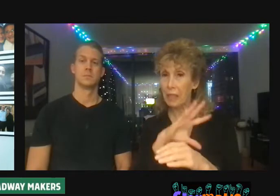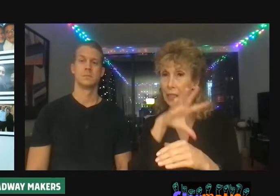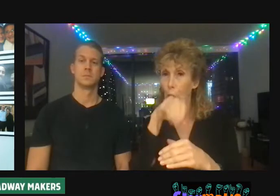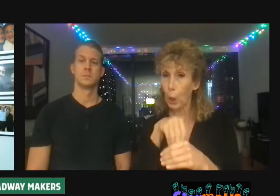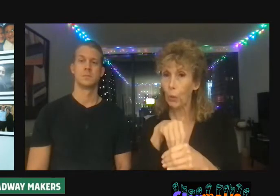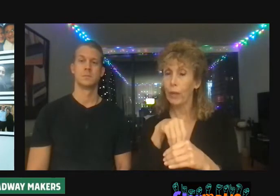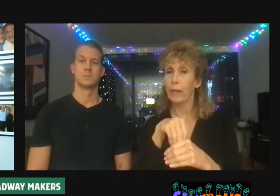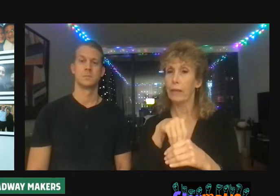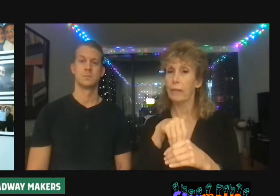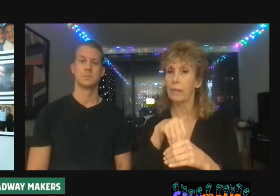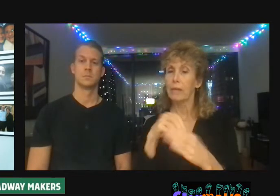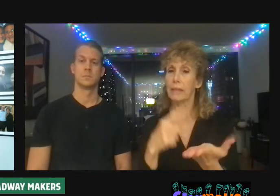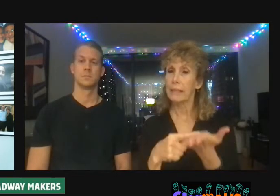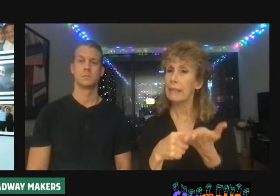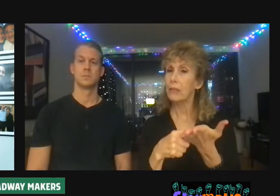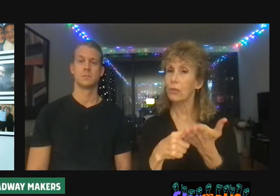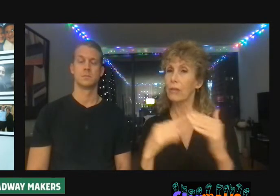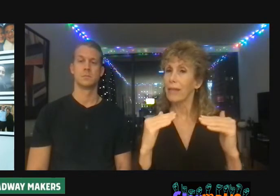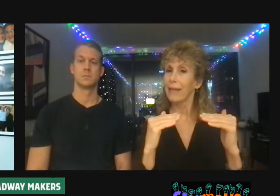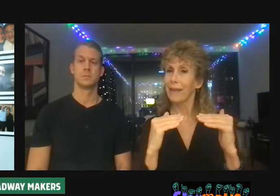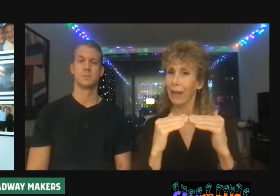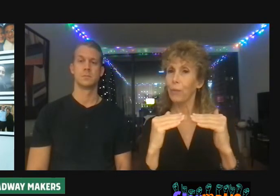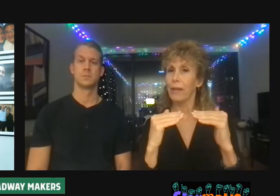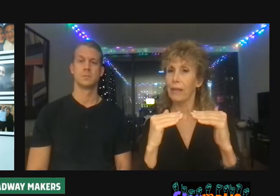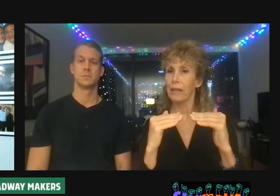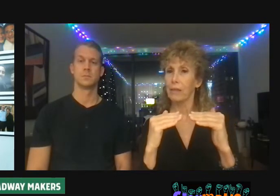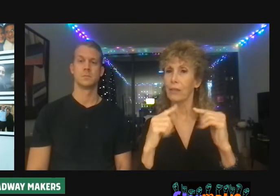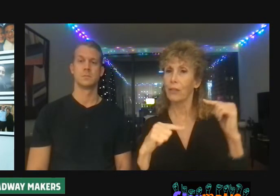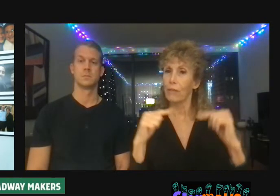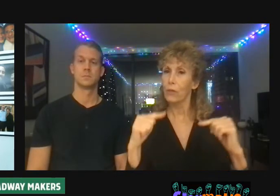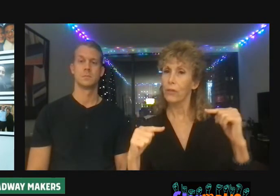conversations about equity, diversity, inclusion on stage?